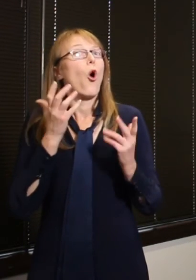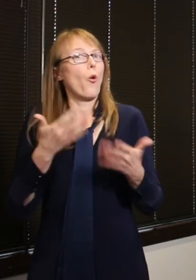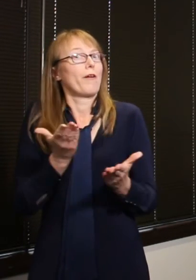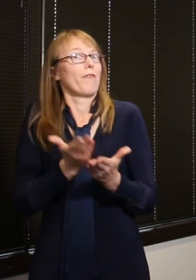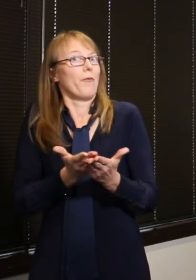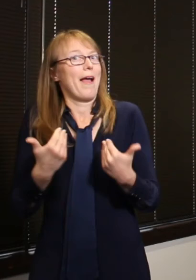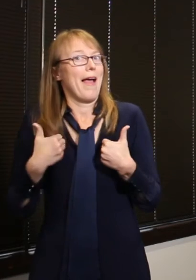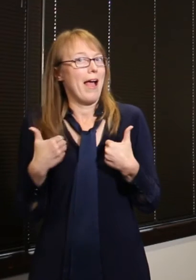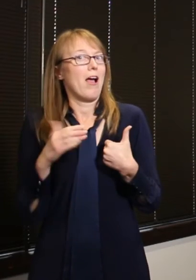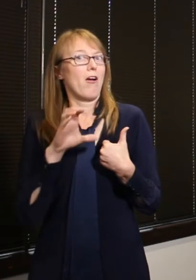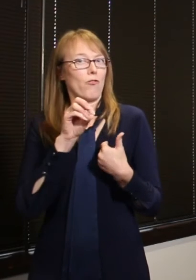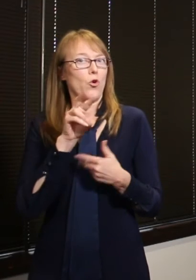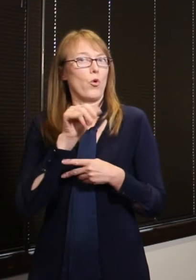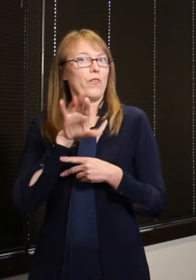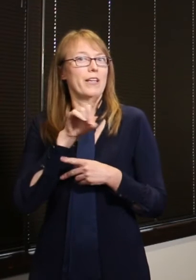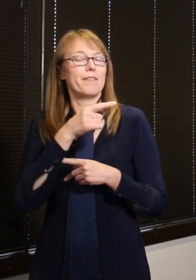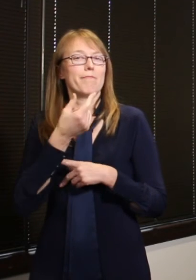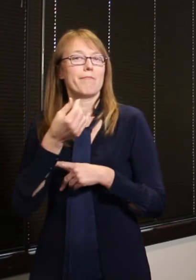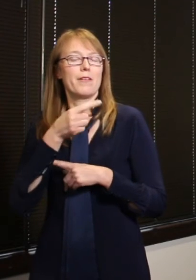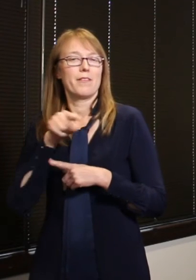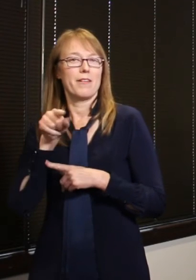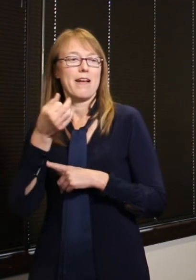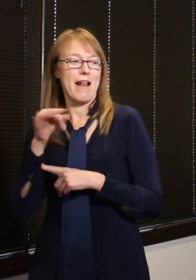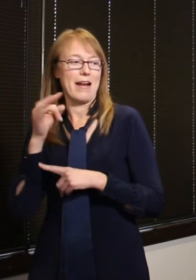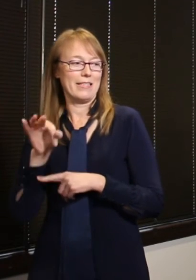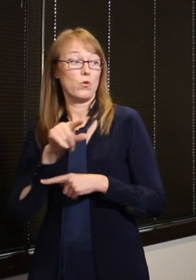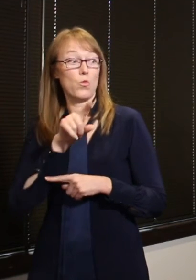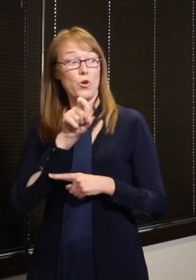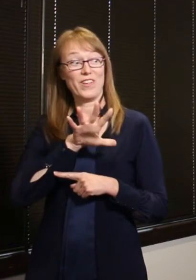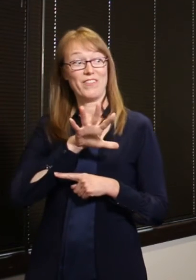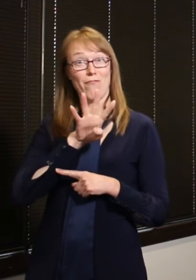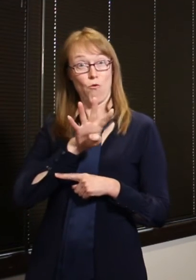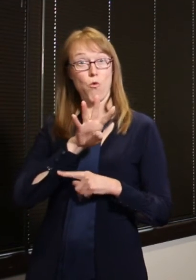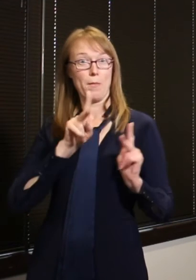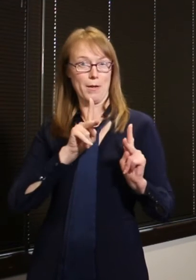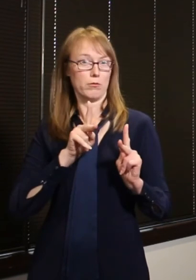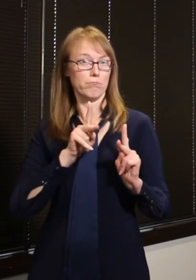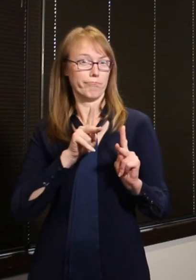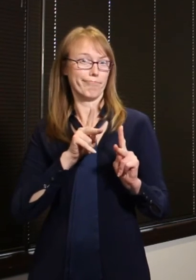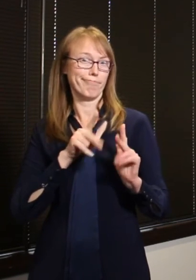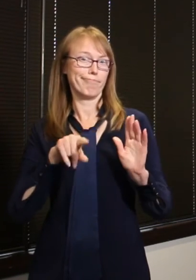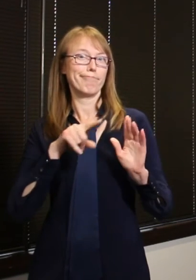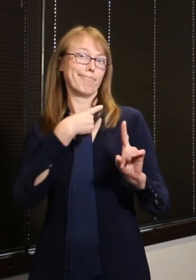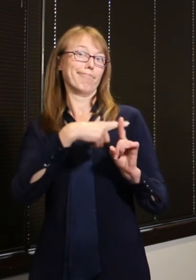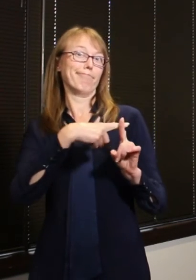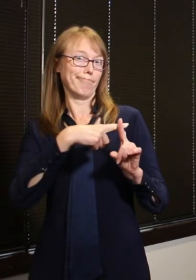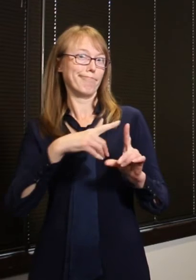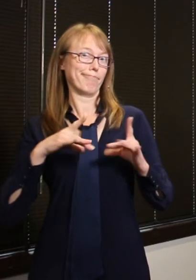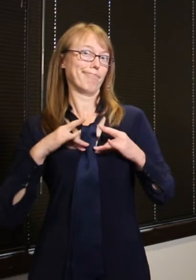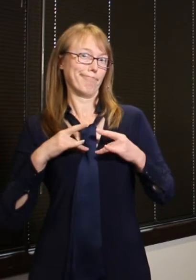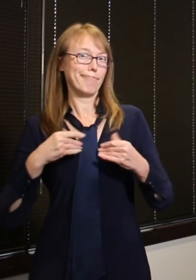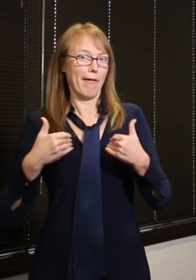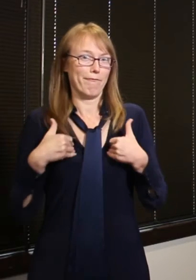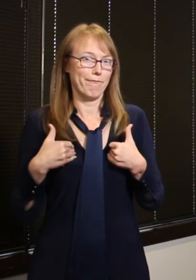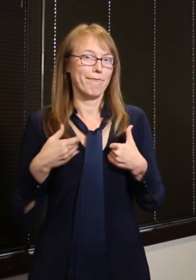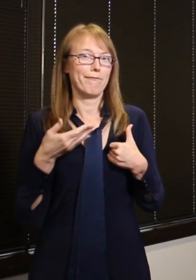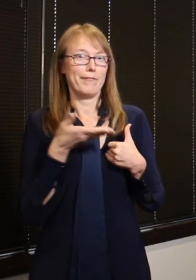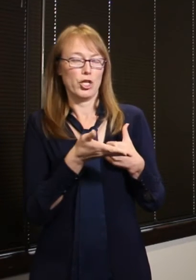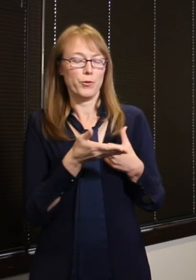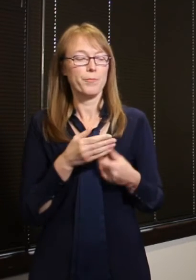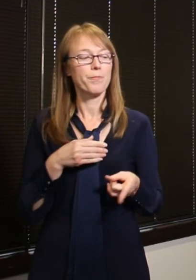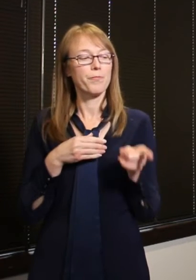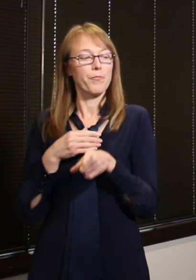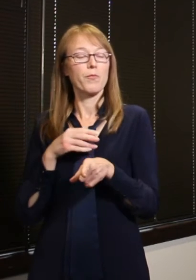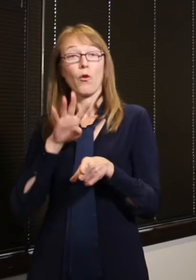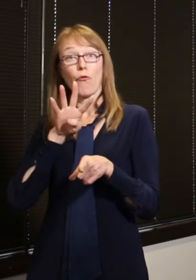have 154 hospitalizations today of confirmed COVID positive patients. We have 40 in our intensive care